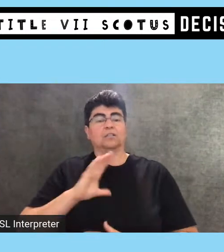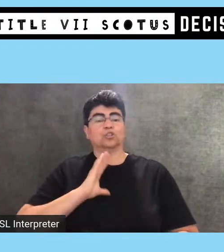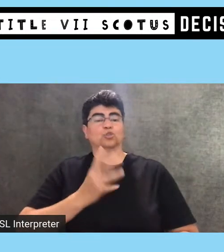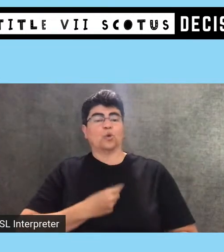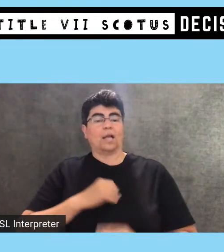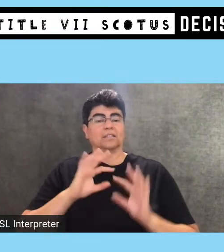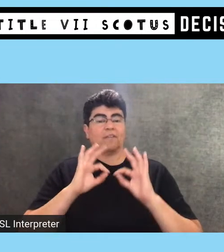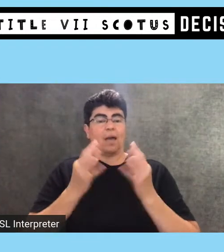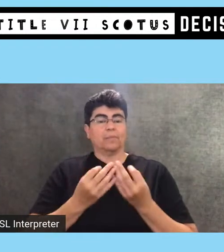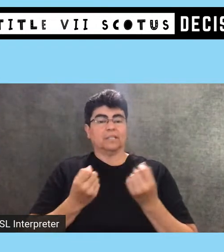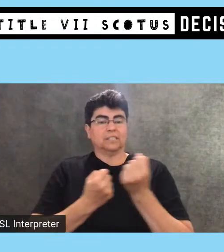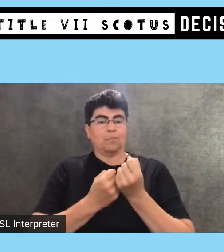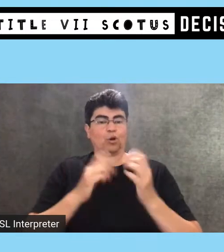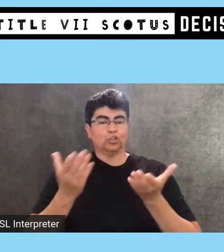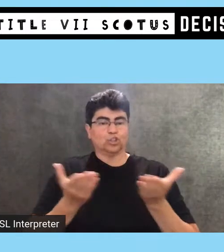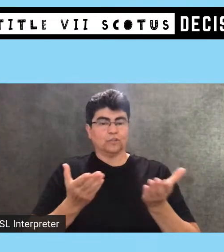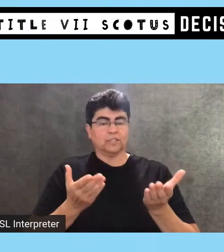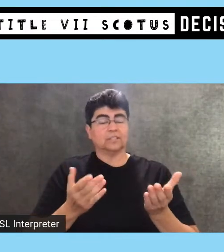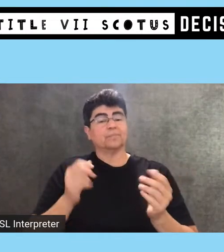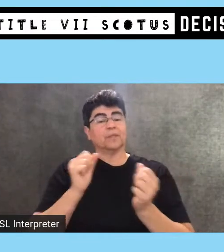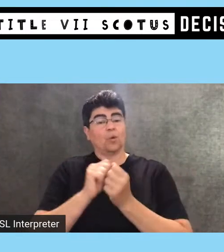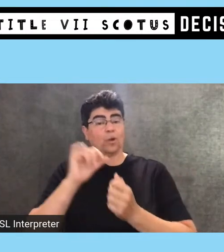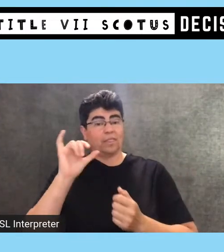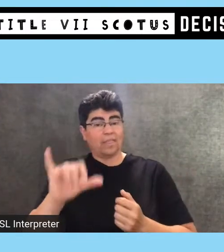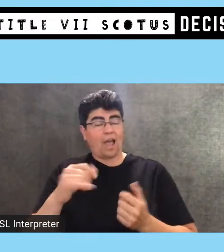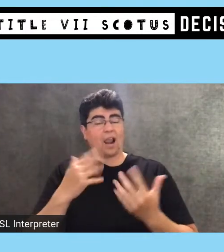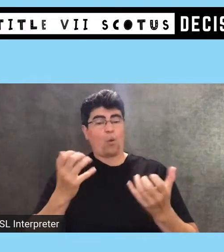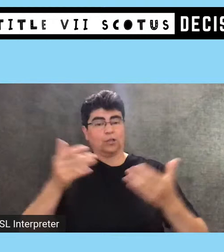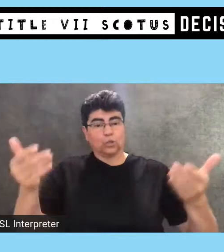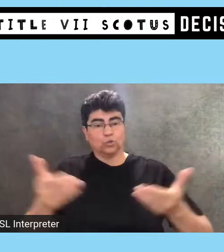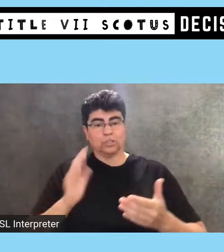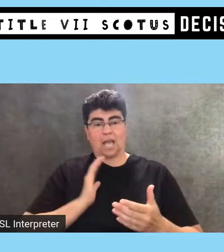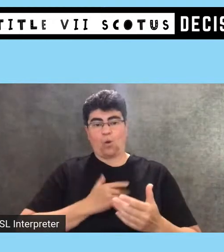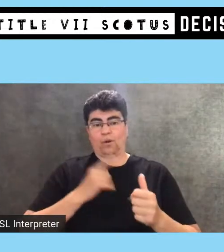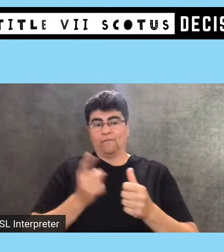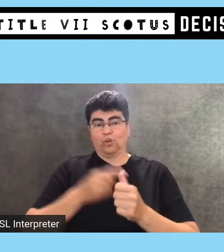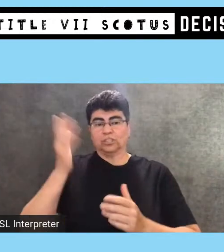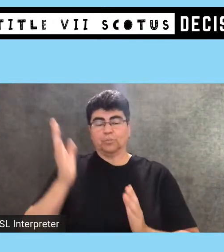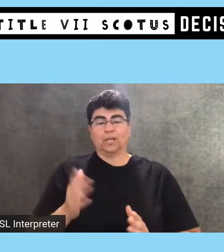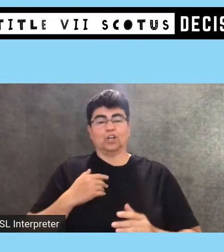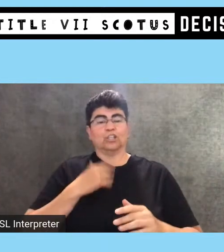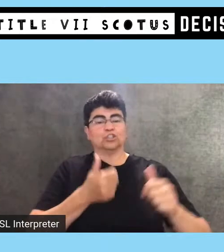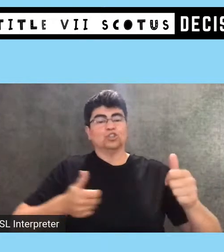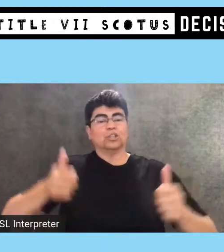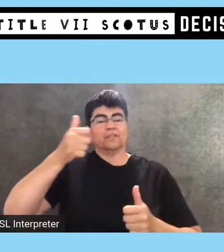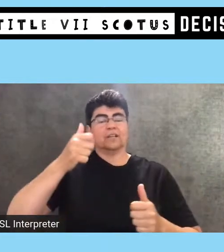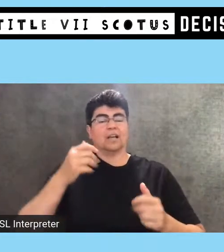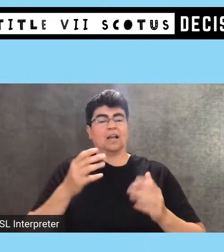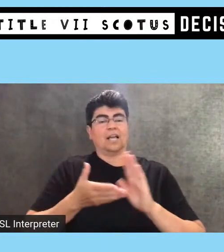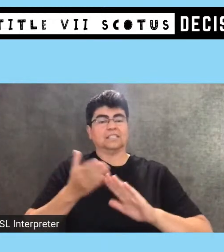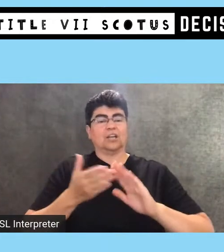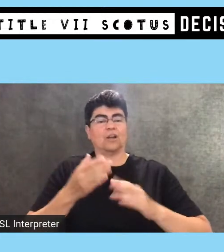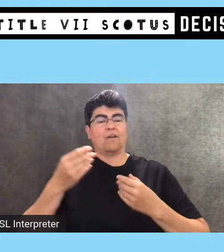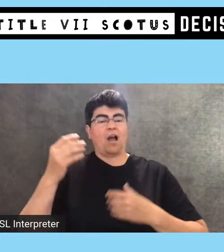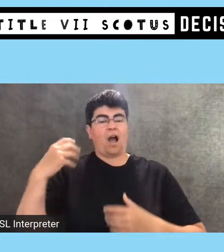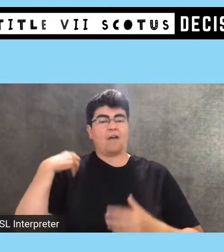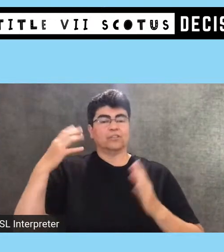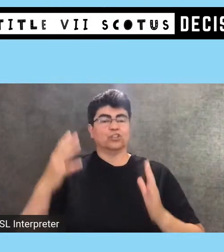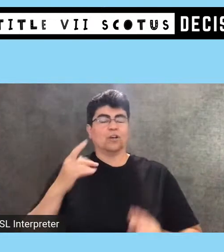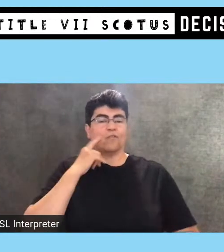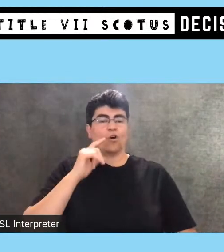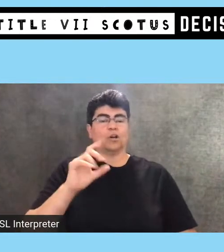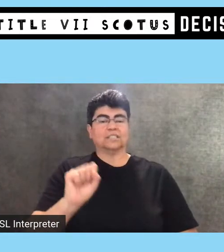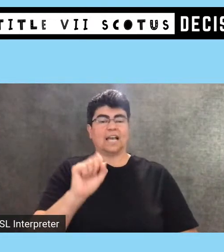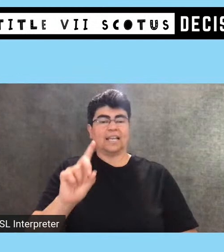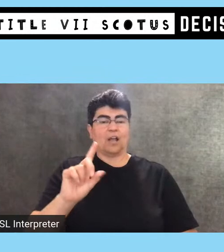Services. So with that, I want to introduce our first speaker, the Chief Executive Officer of the San Diego LGBT